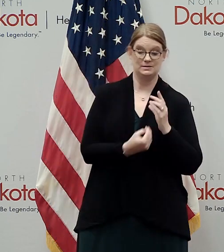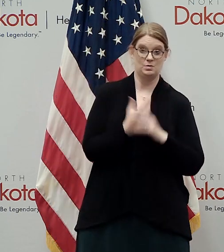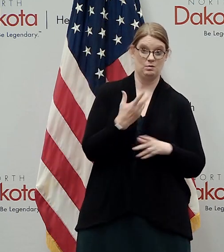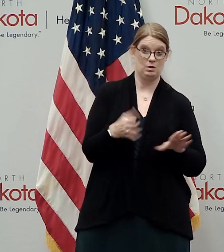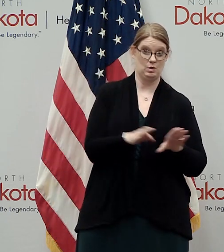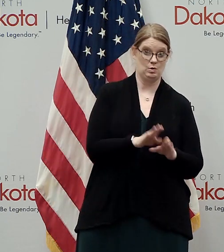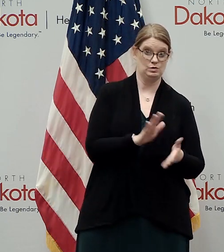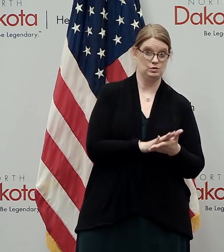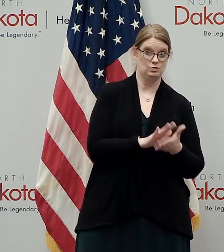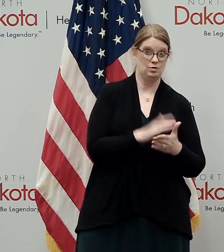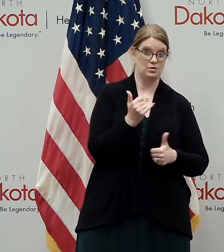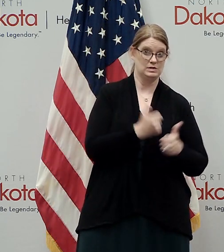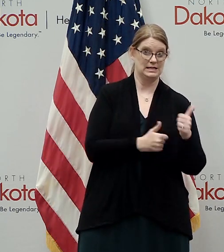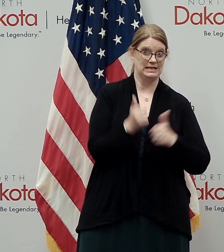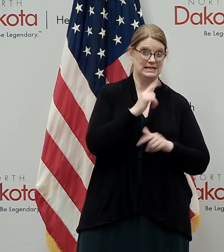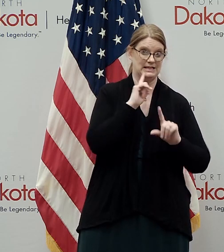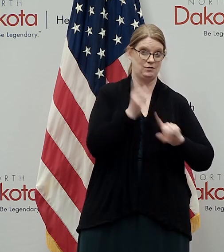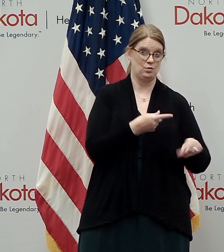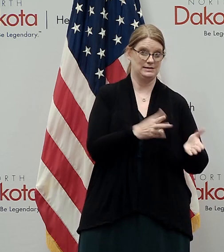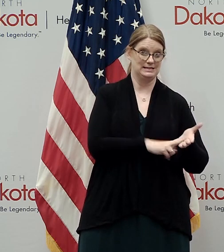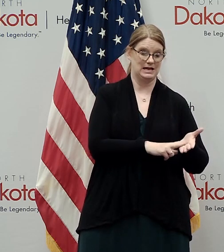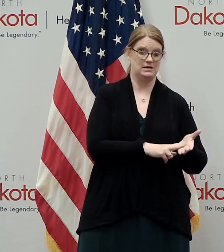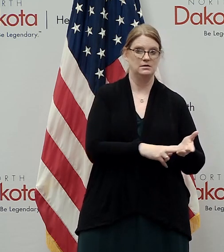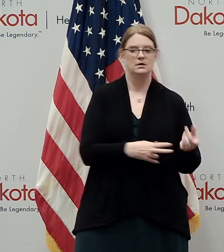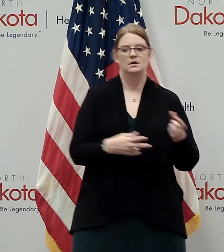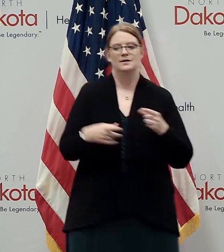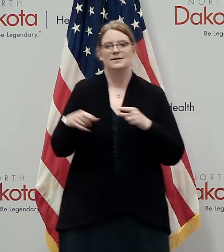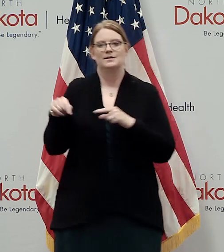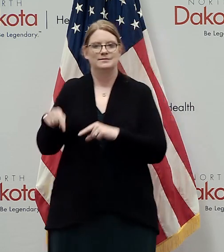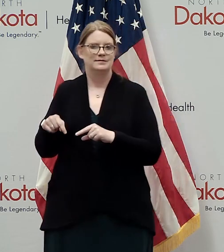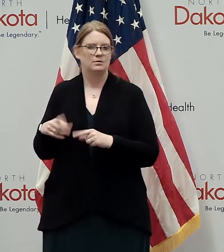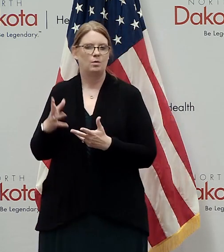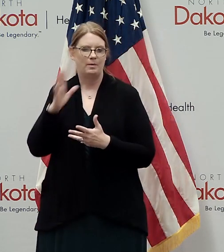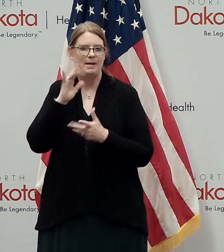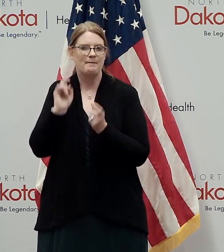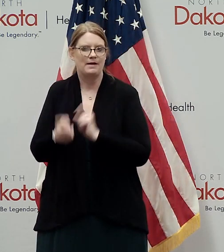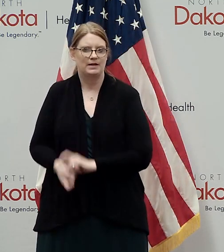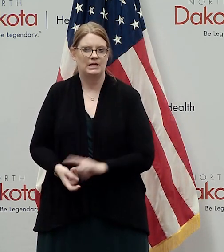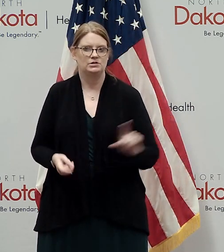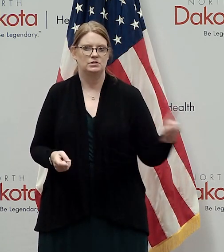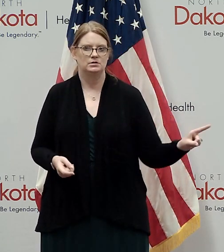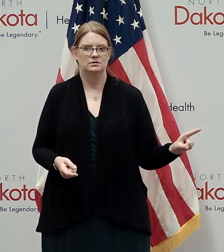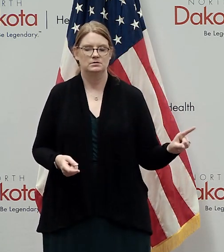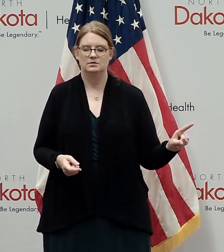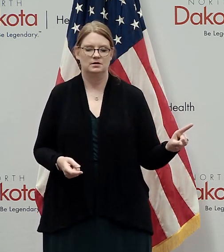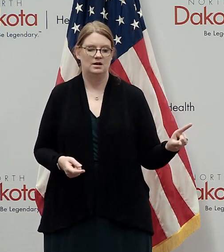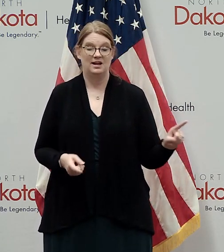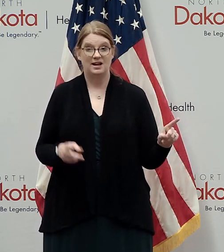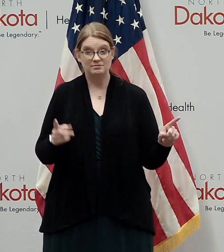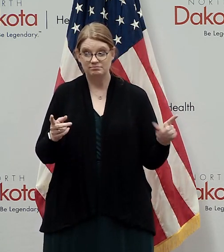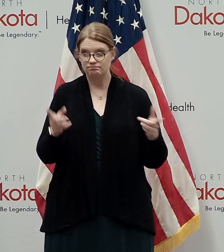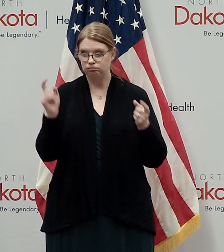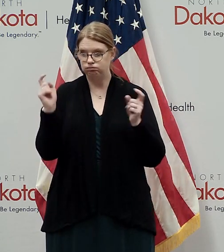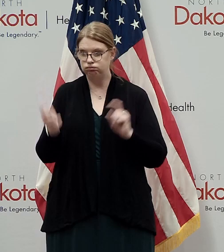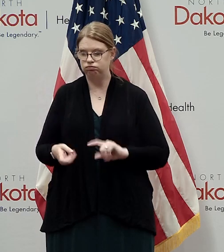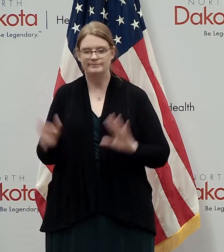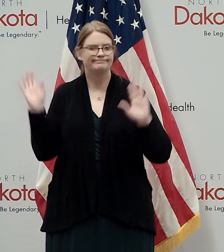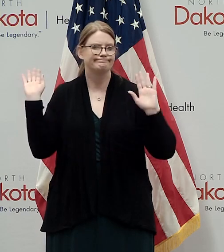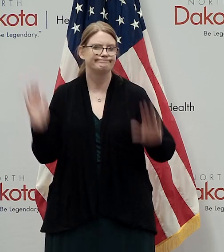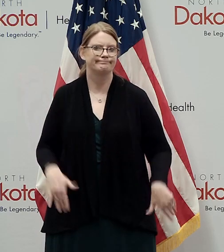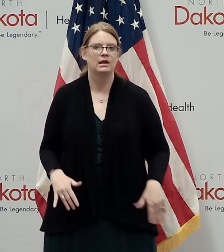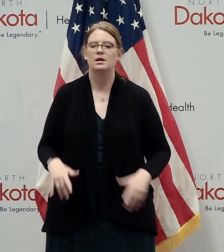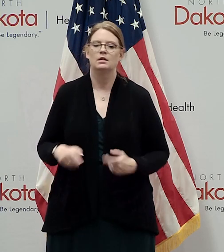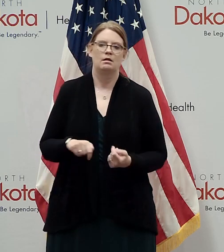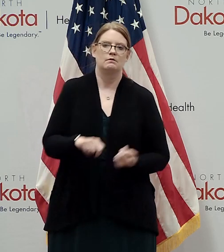closed the schools. So we have to modify that one, but there were so many modifications, we're actually going to create a new